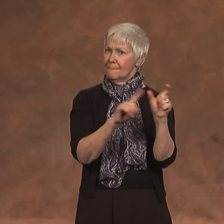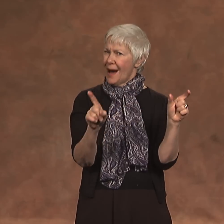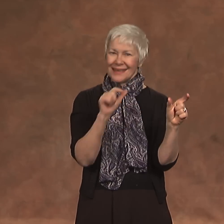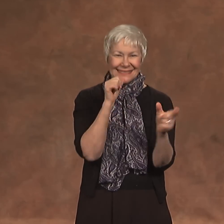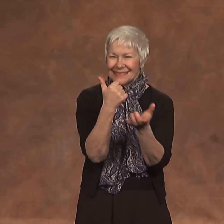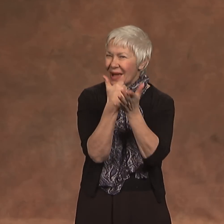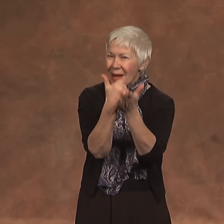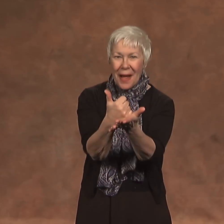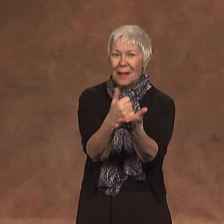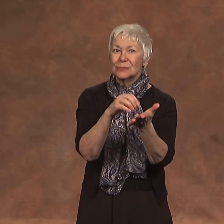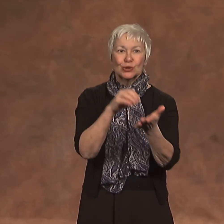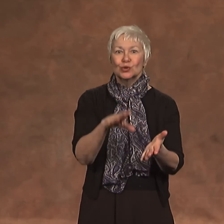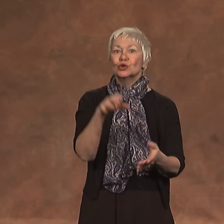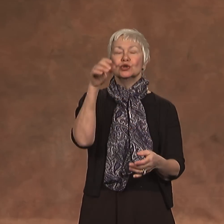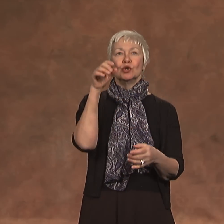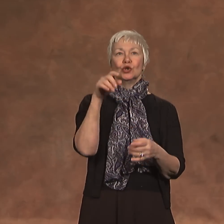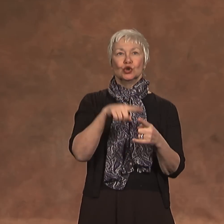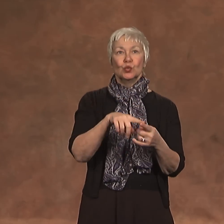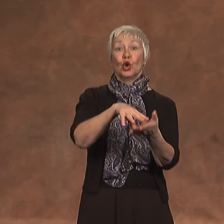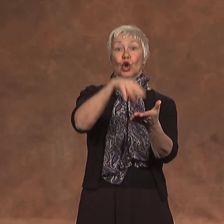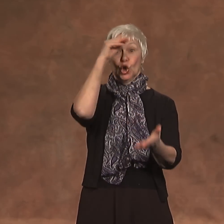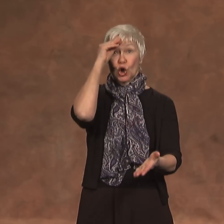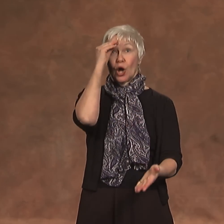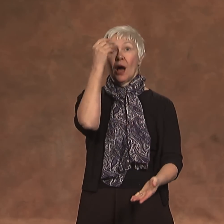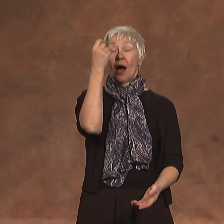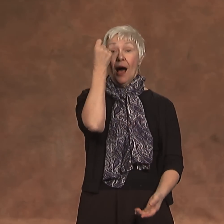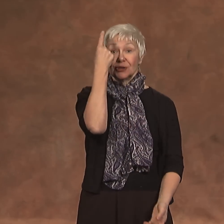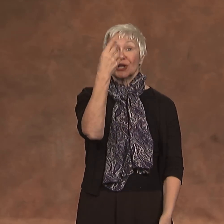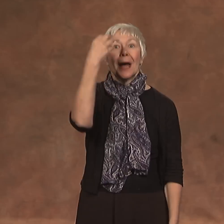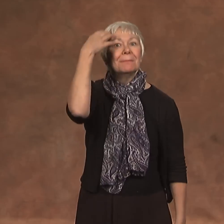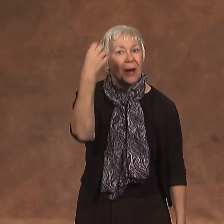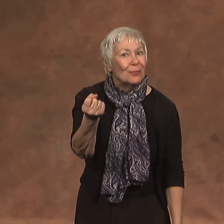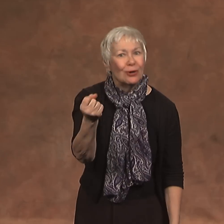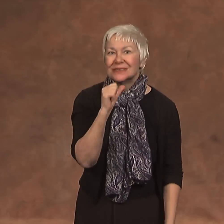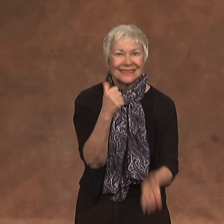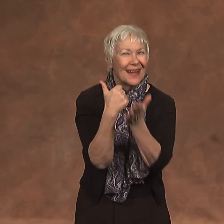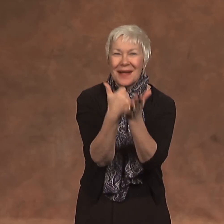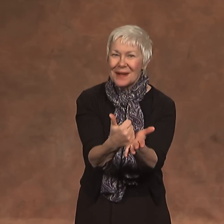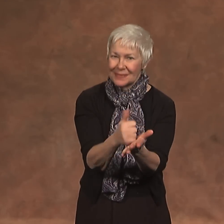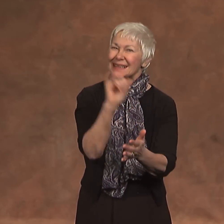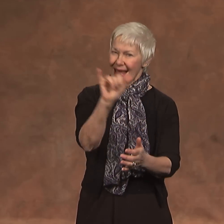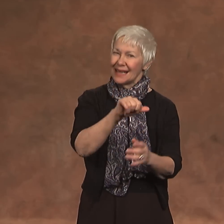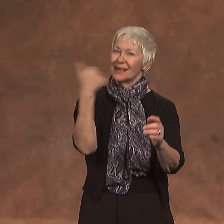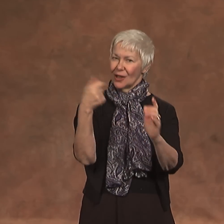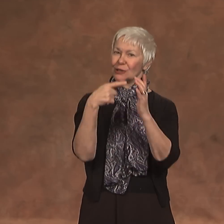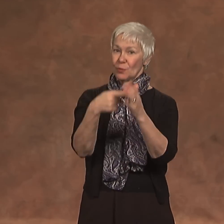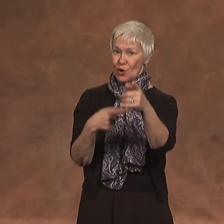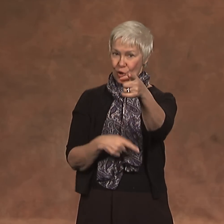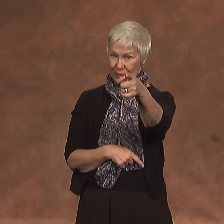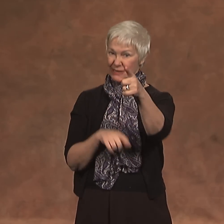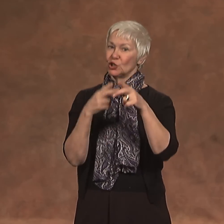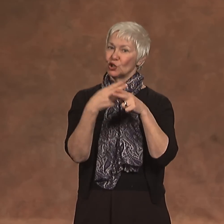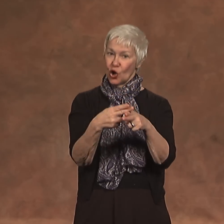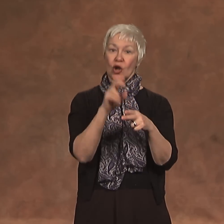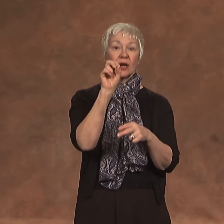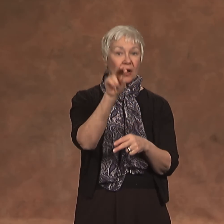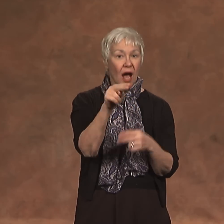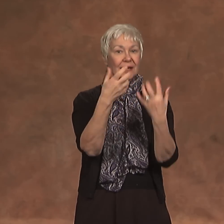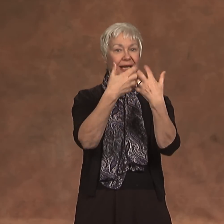it's difficult for students to learn, understand, and memorize information when the information is not integrated